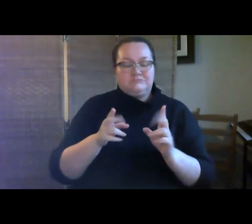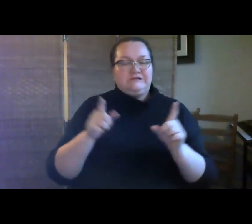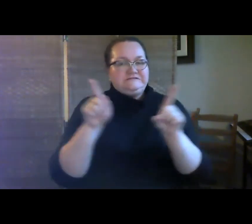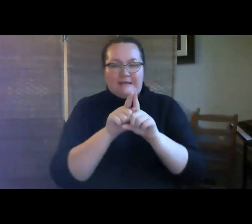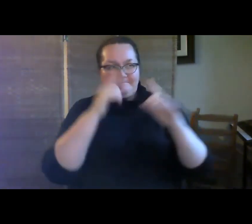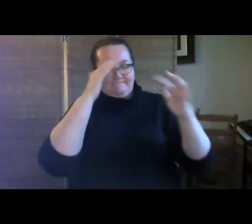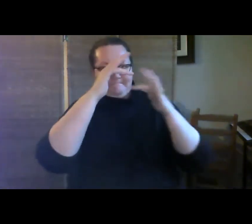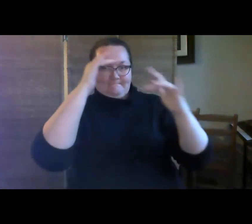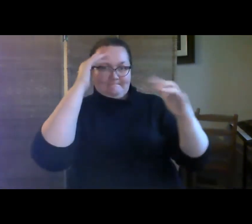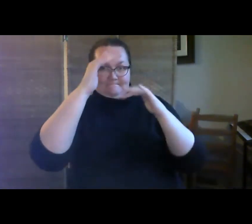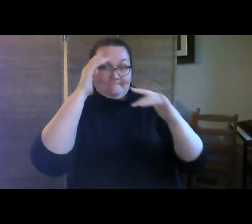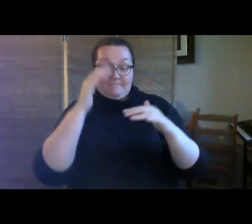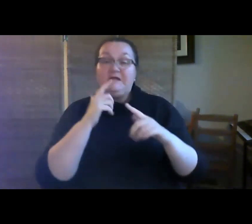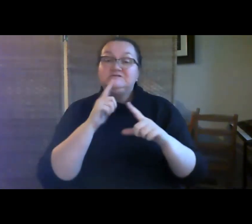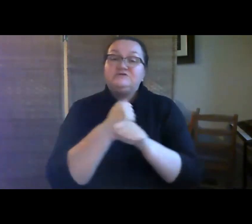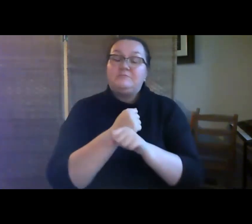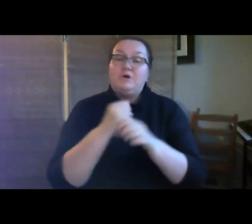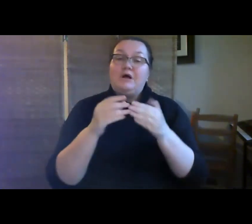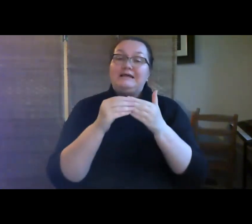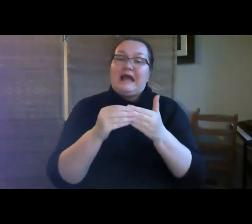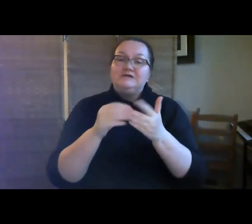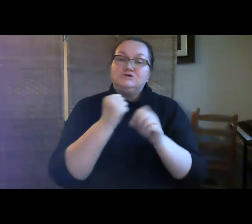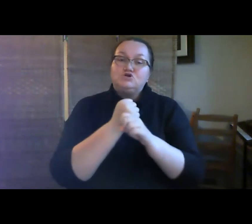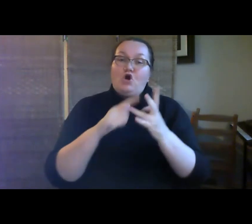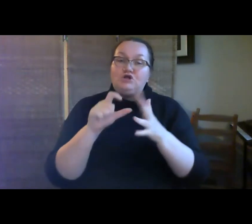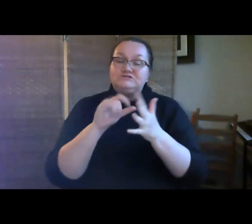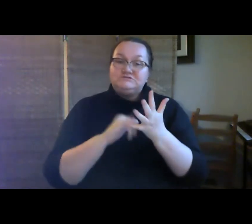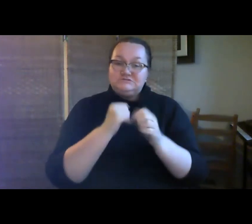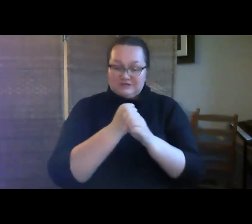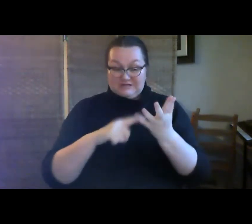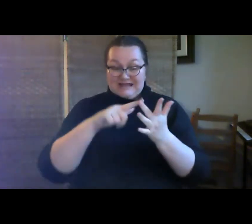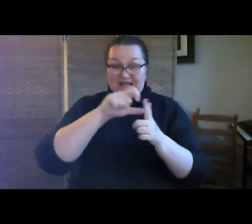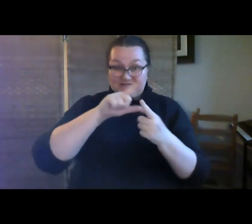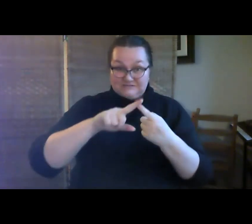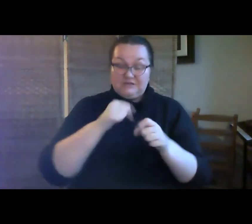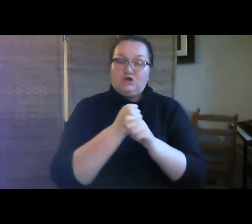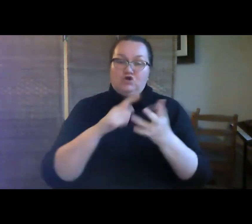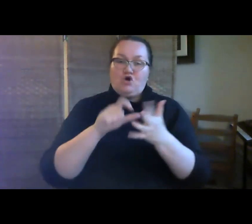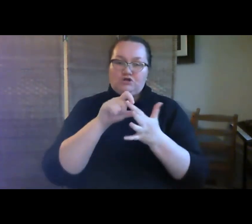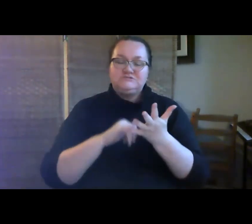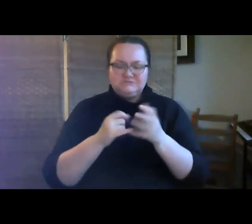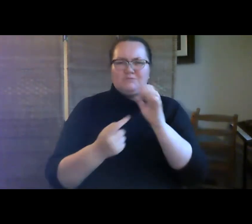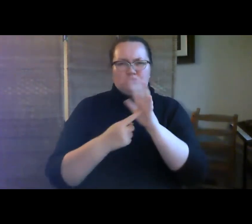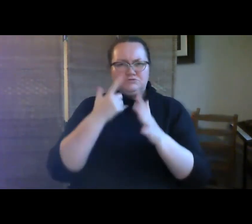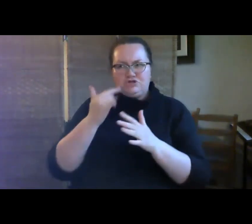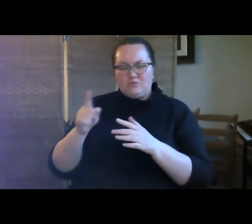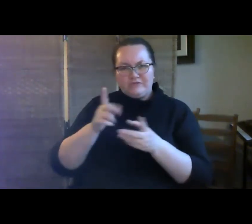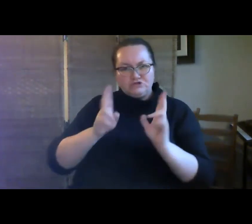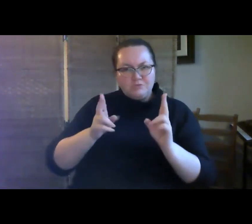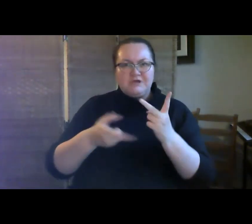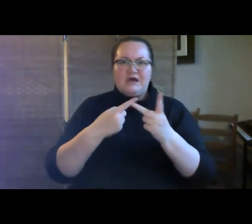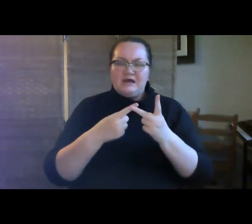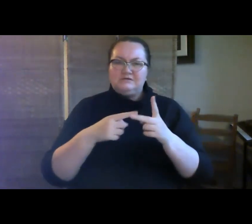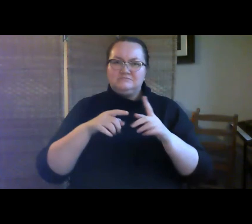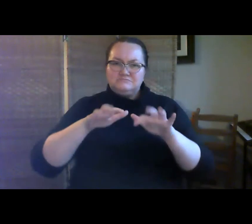and faith, it's important to check with the sign language interpreter and the text translator that the words they are using